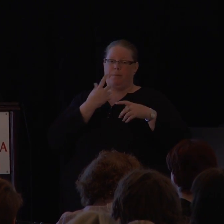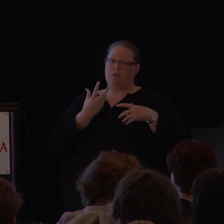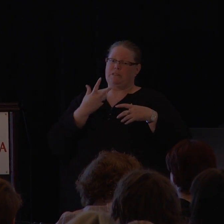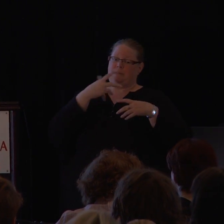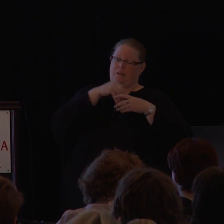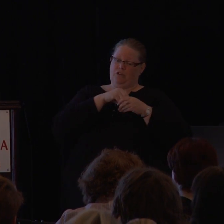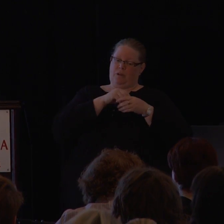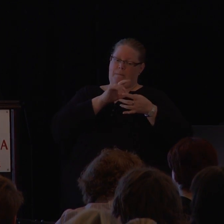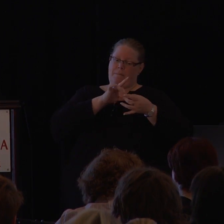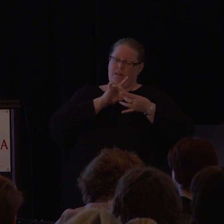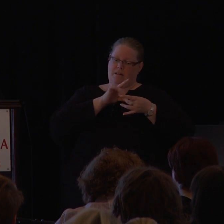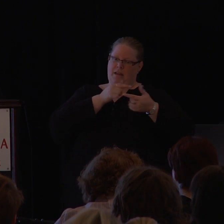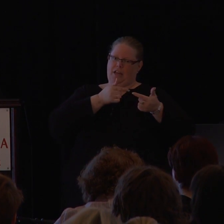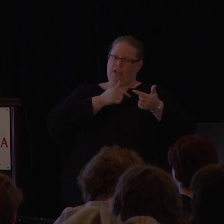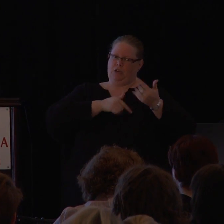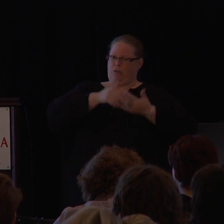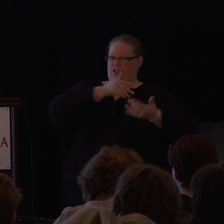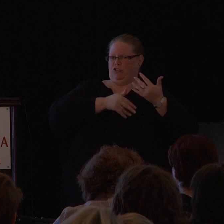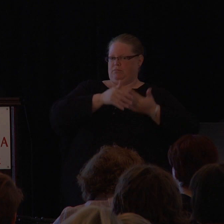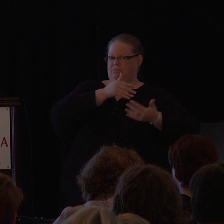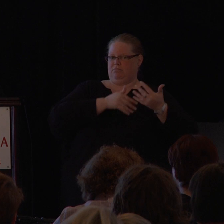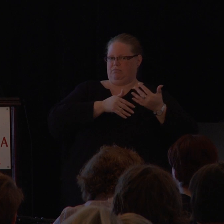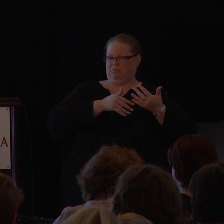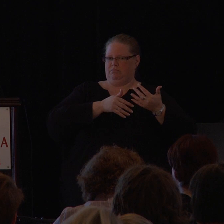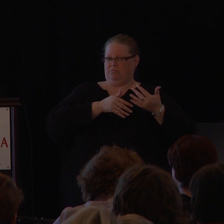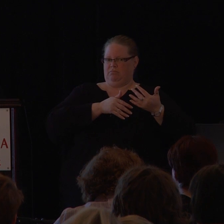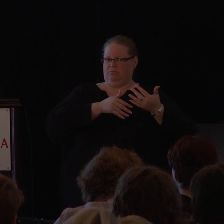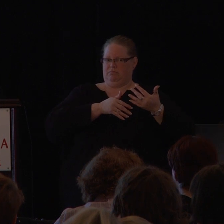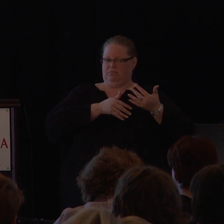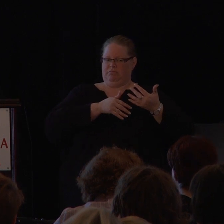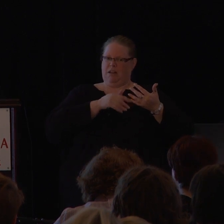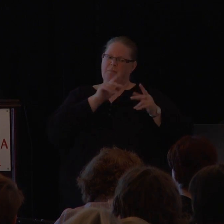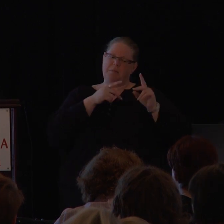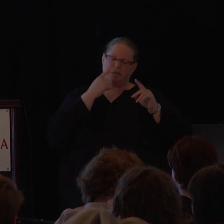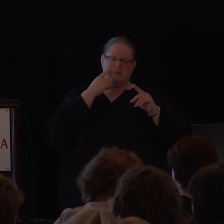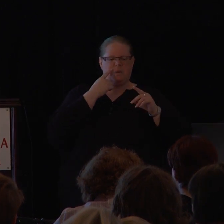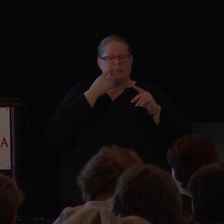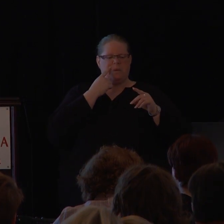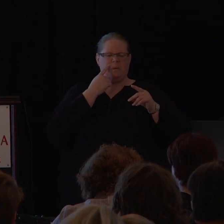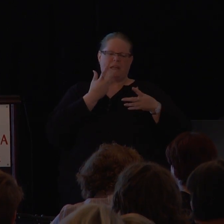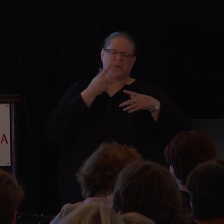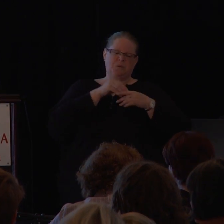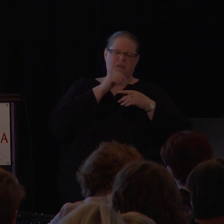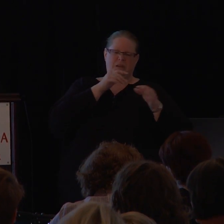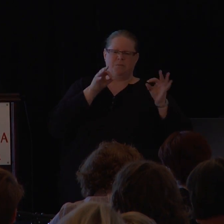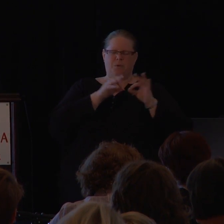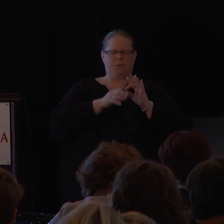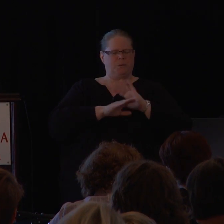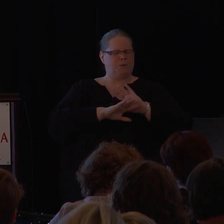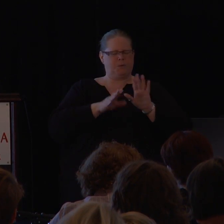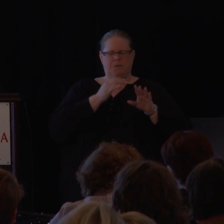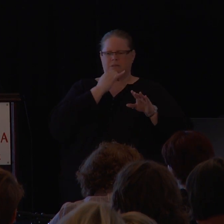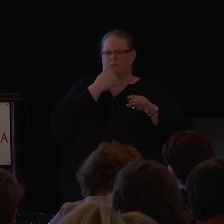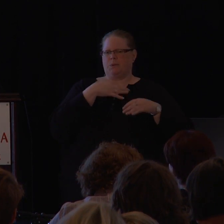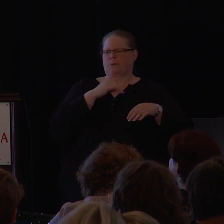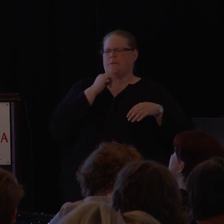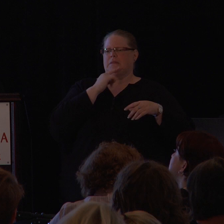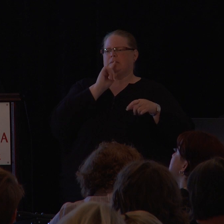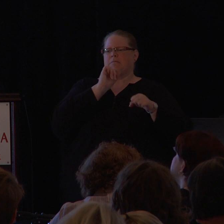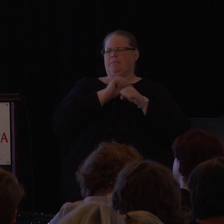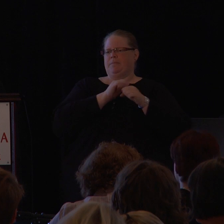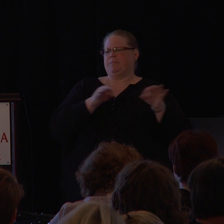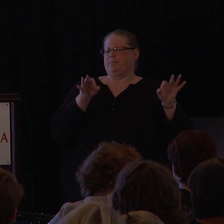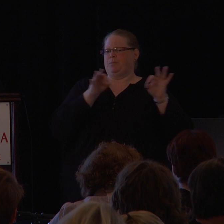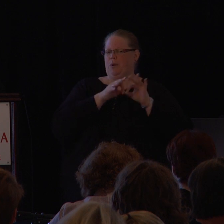and interaction. And one cannot underestimate the importance in inclusion and connected with issues of bullying and cyberbullying